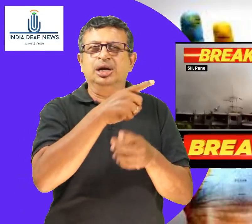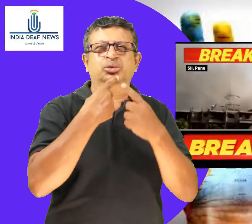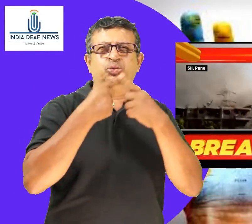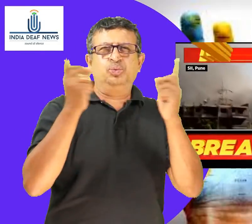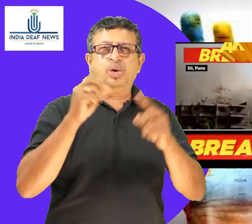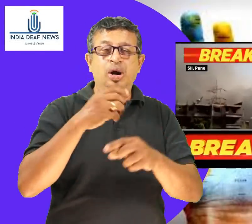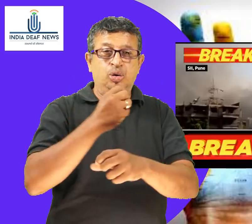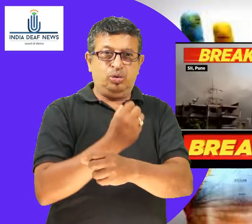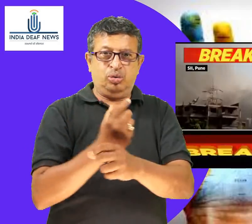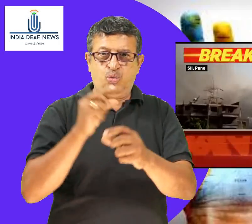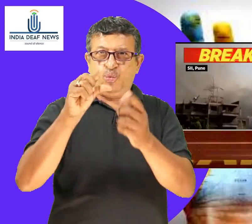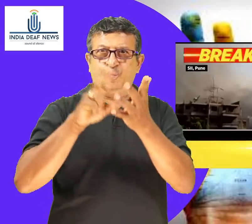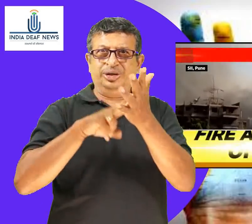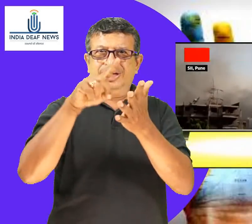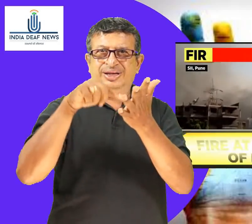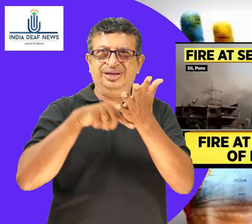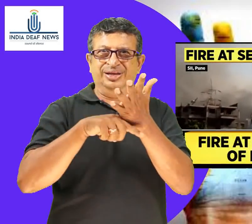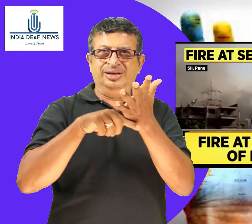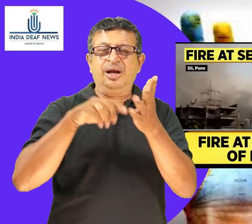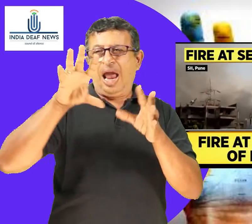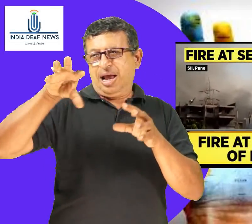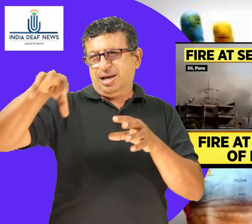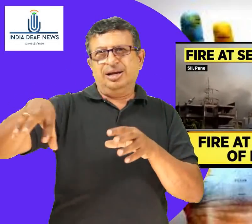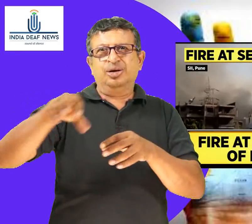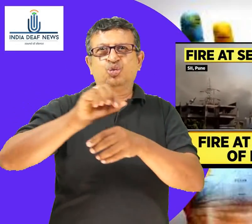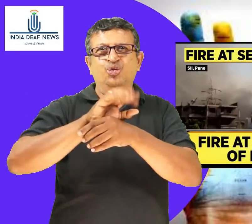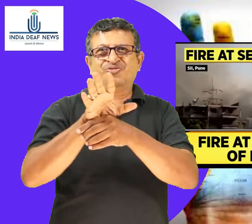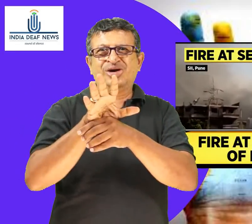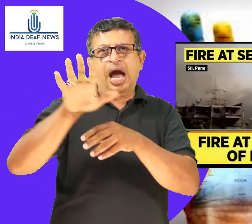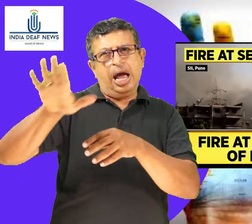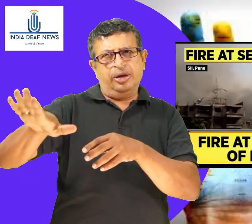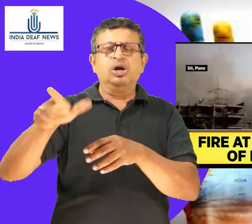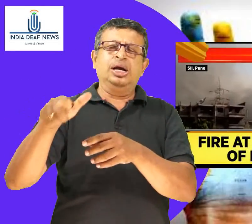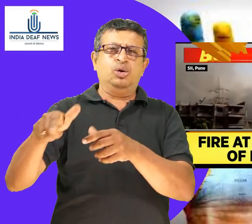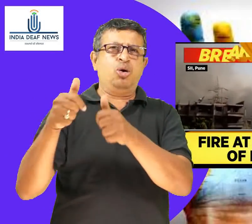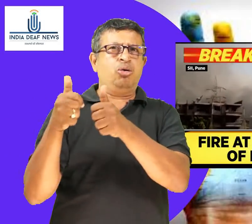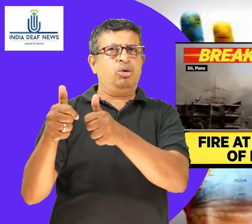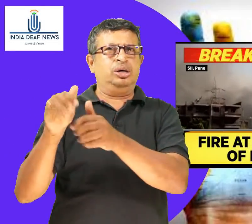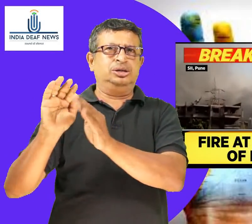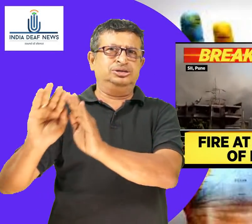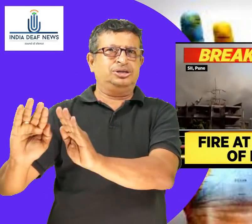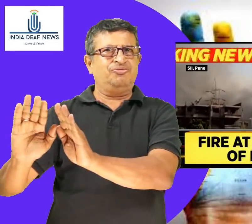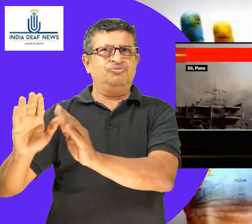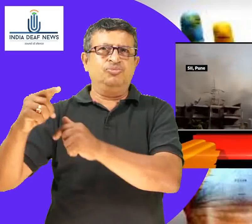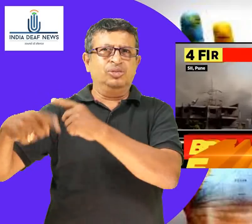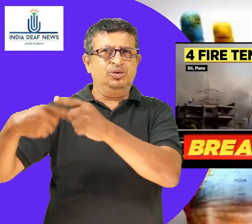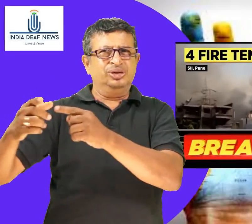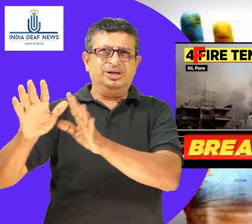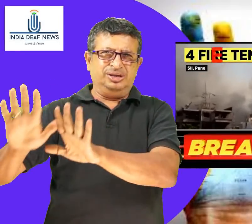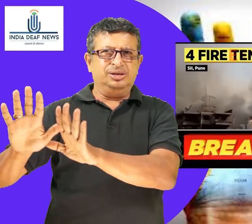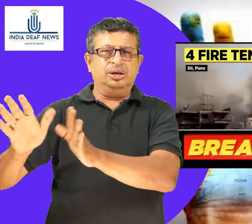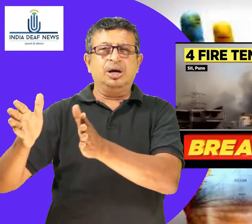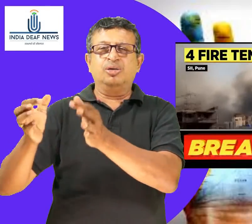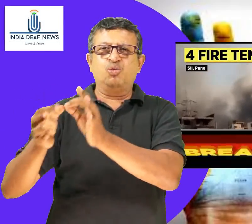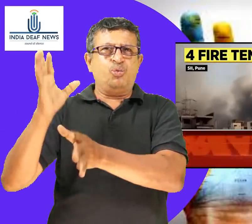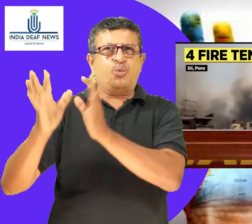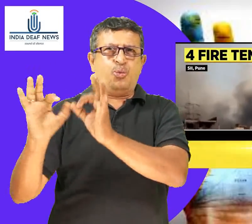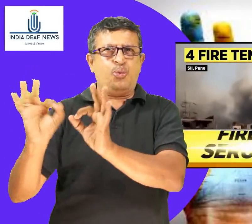have been rushed to the spot. The fire is still not under control. At least at this point in time, going by the visuals, what we're seeing is that there is large smoke that has been coming